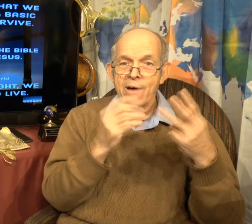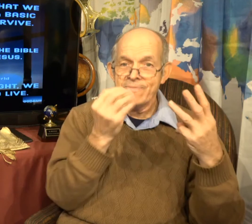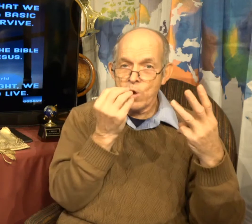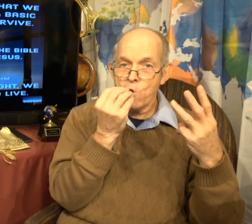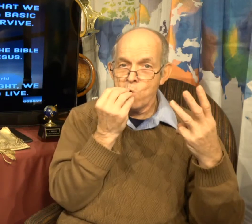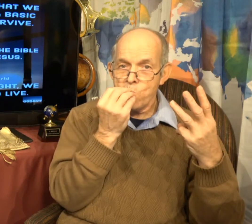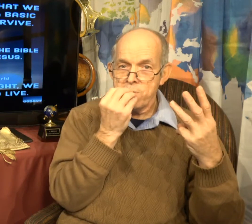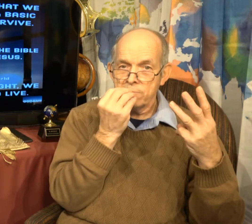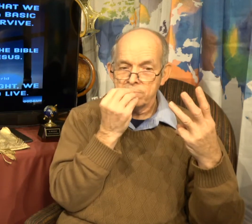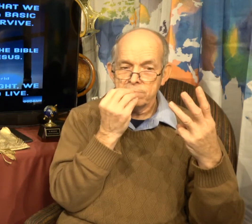food,